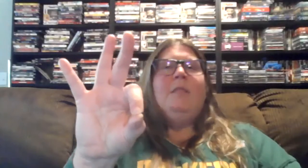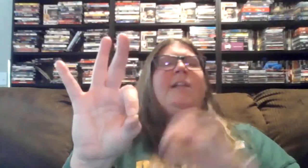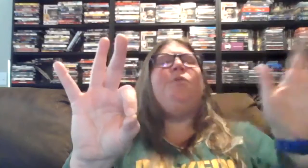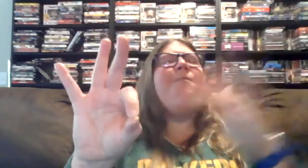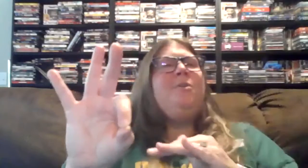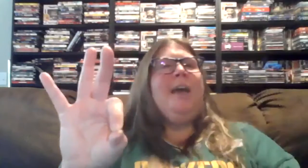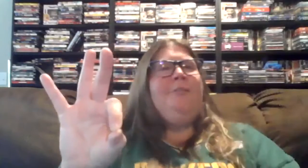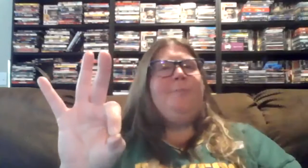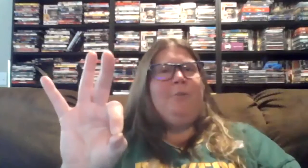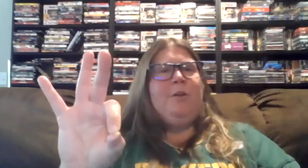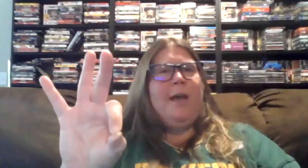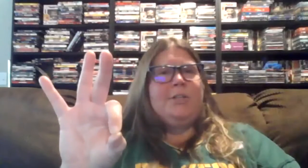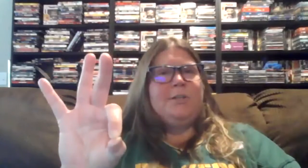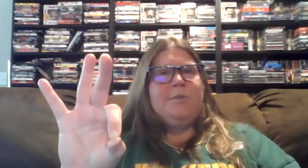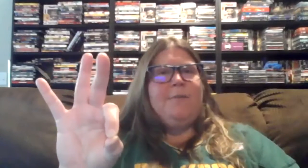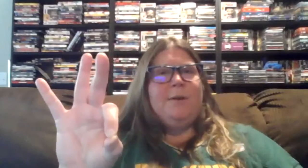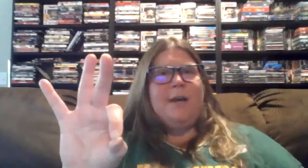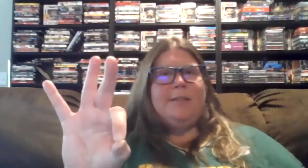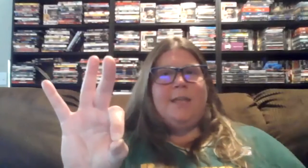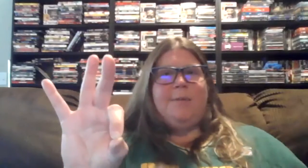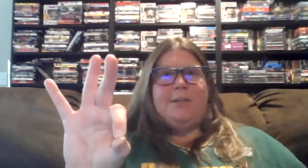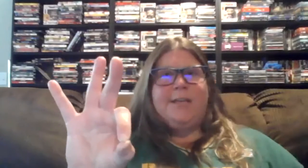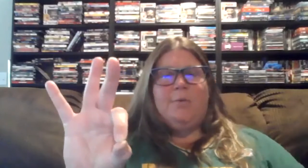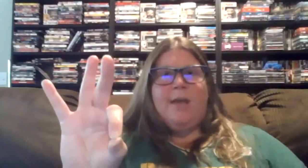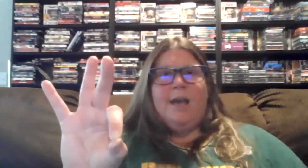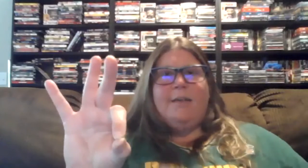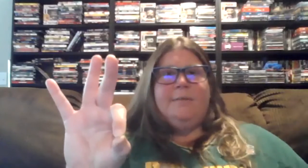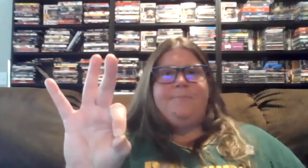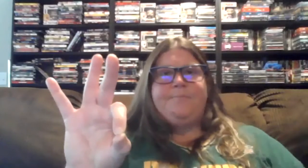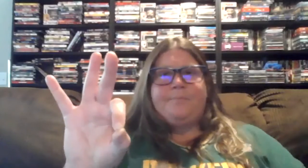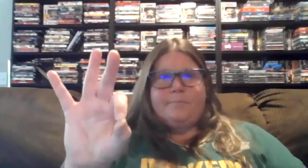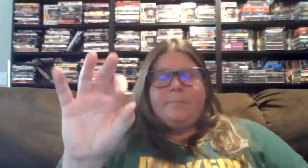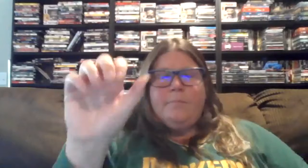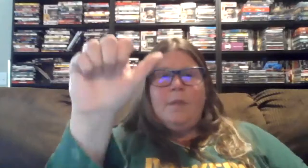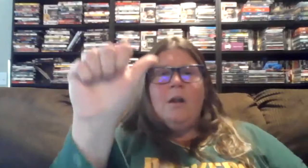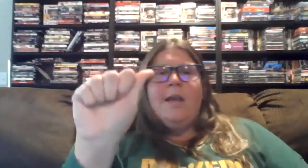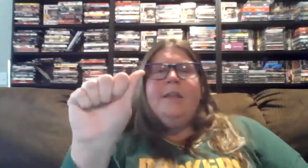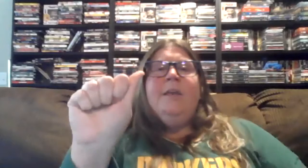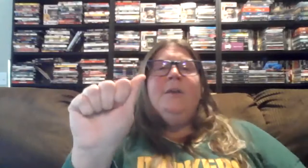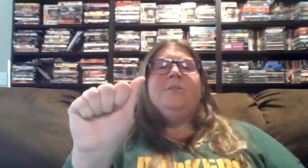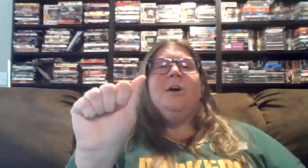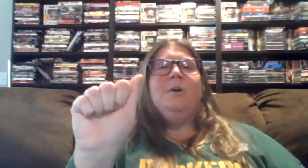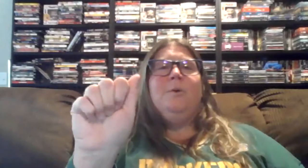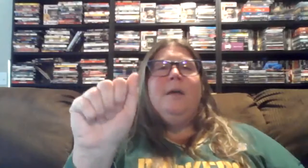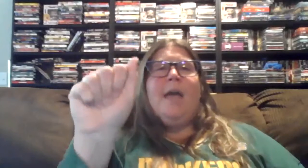Let's review the alphabet real quick, just so everyone's on the same page. Is that okay, guys? All right. So